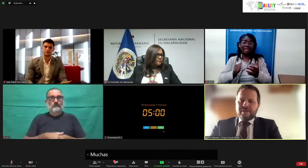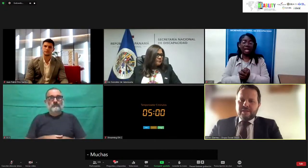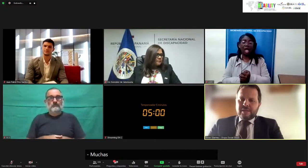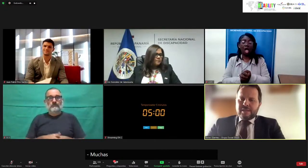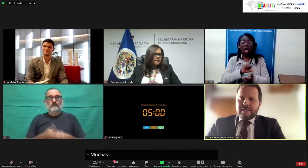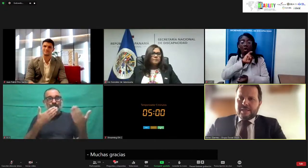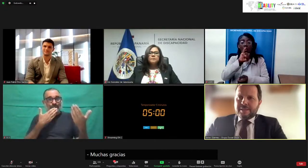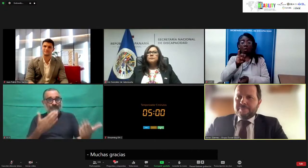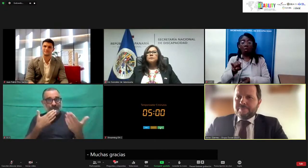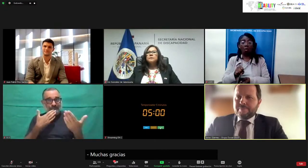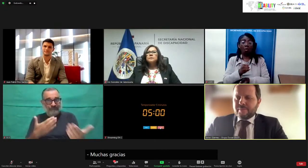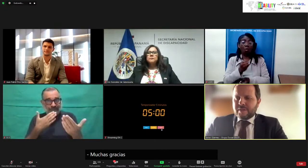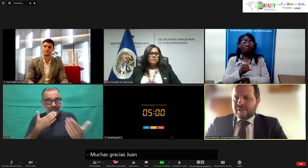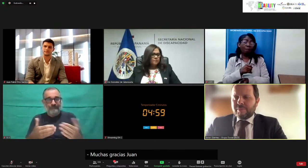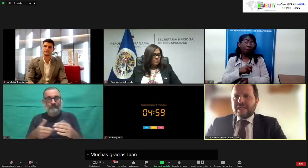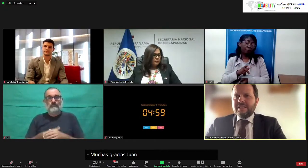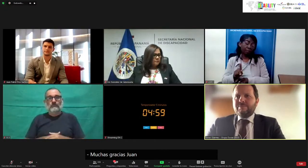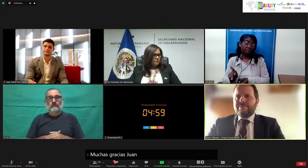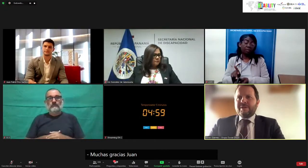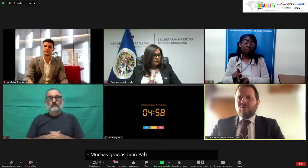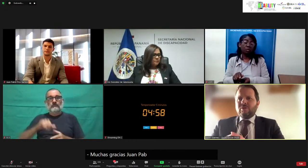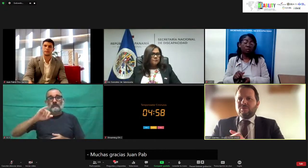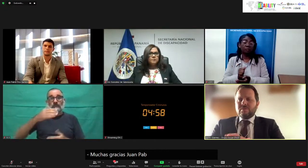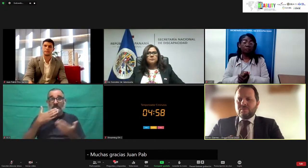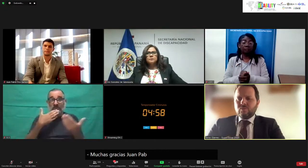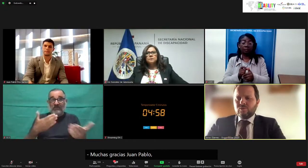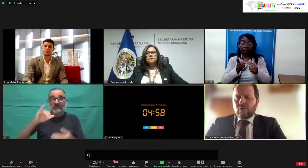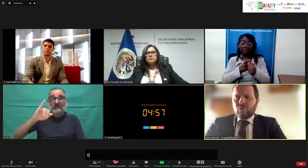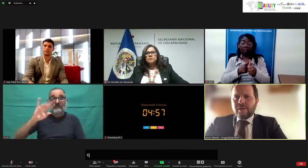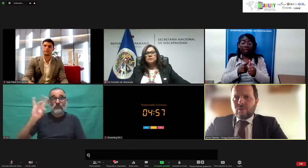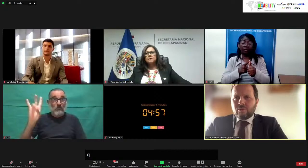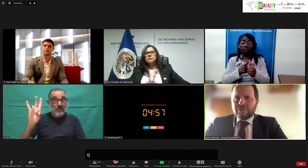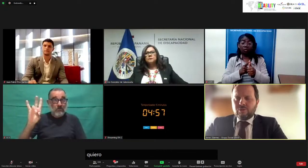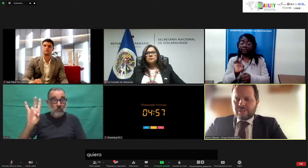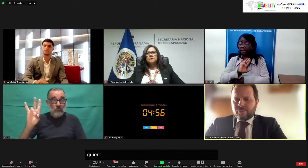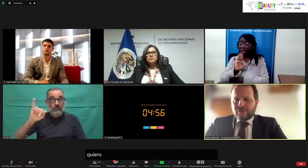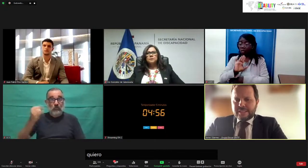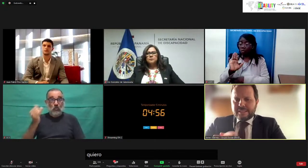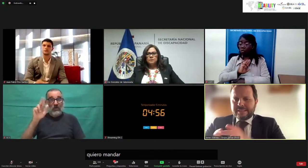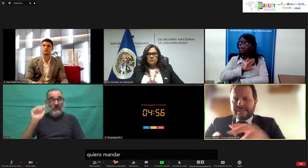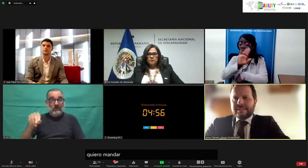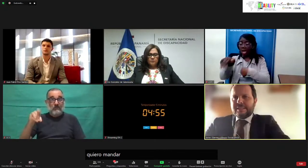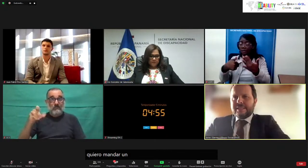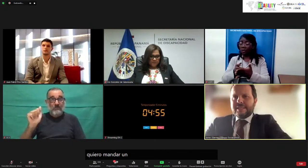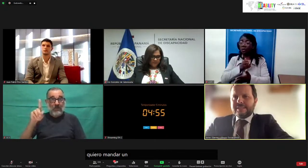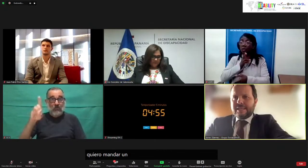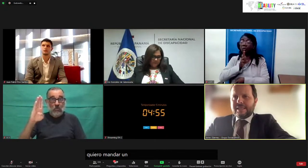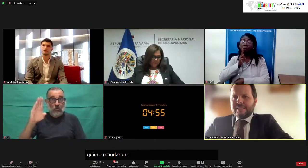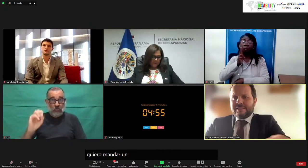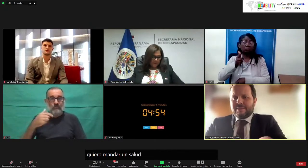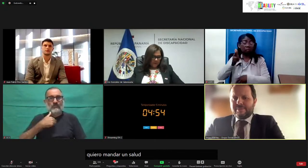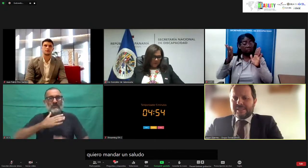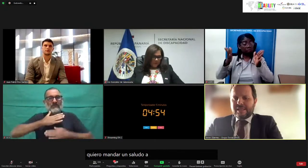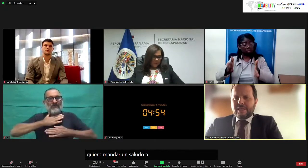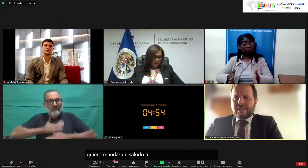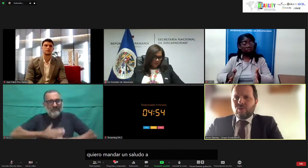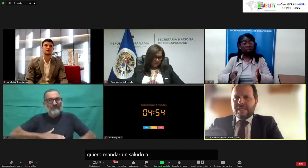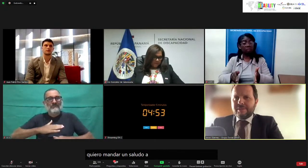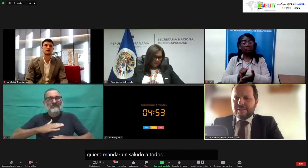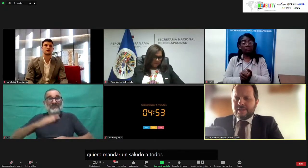thank you very much thank you juan pablo first of all i would like to greet all of the